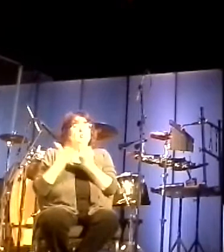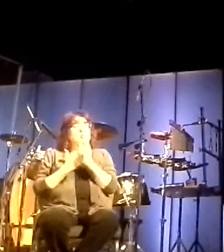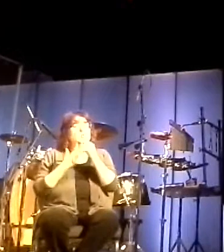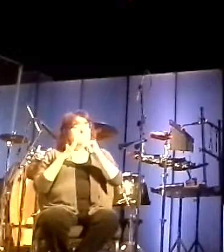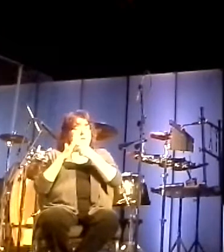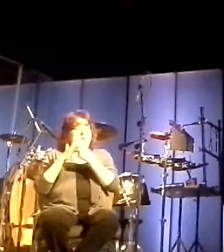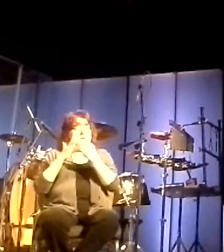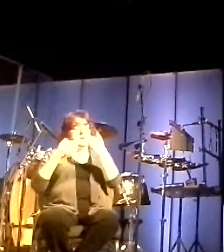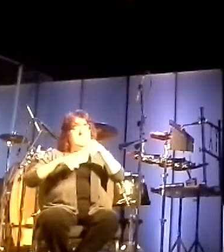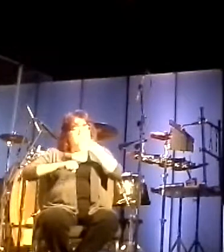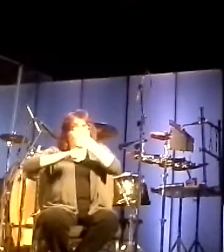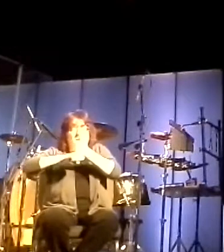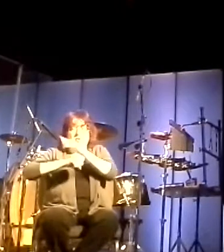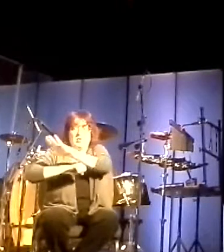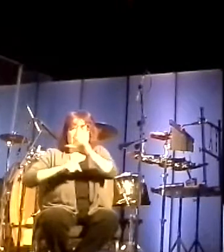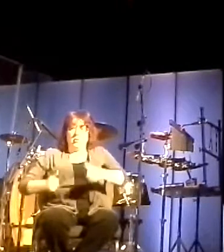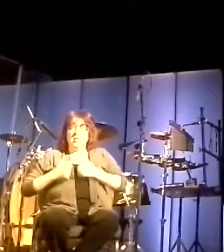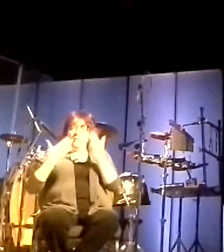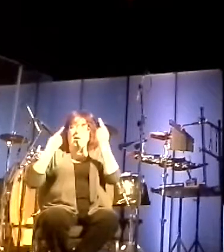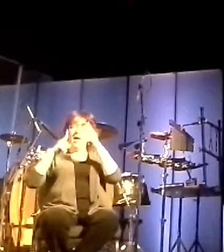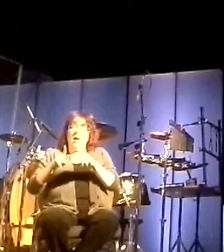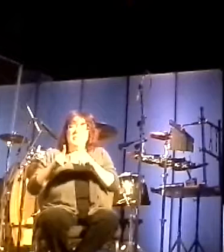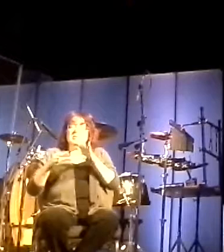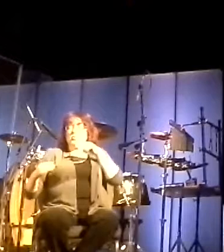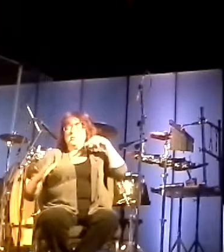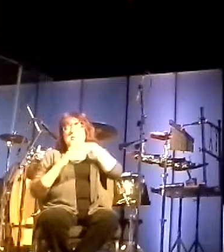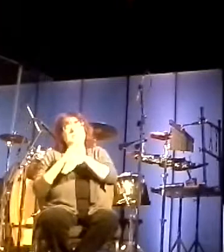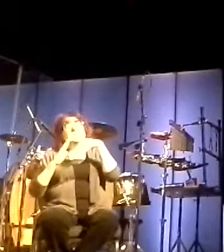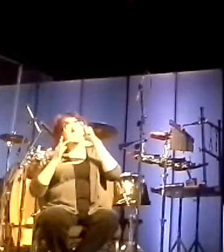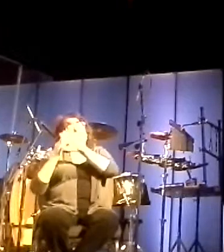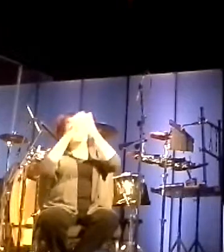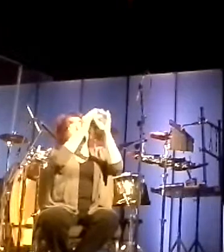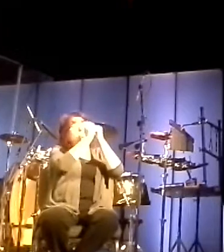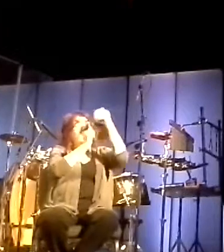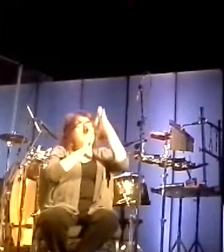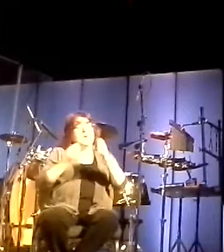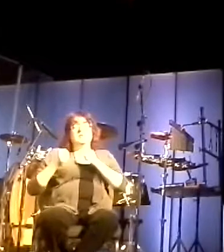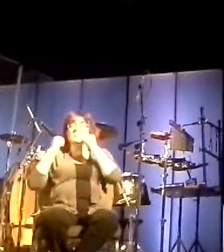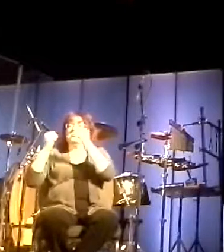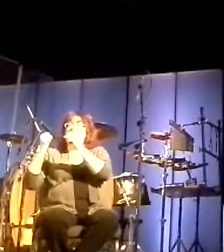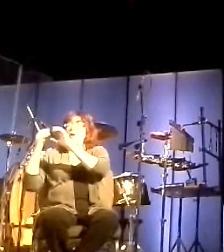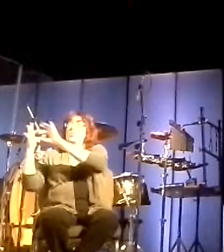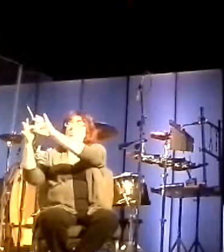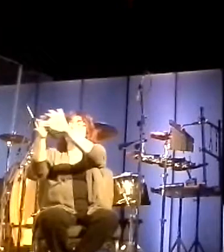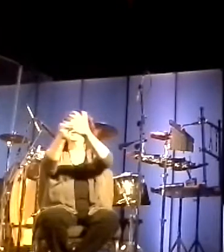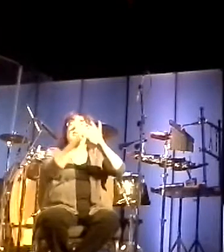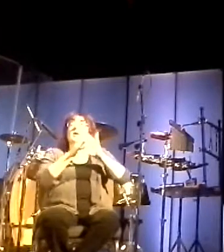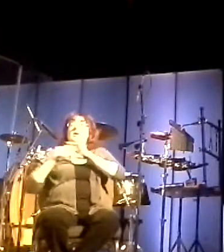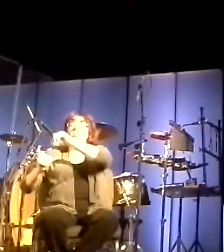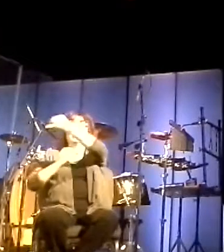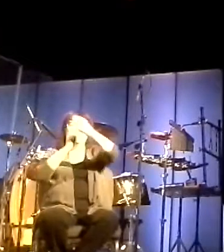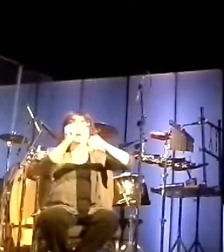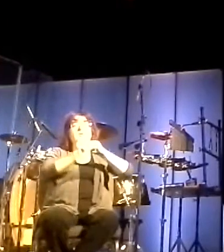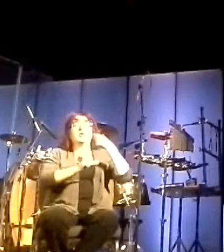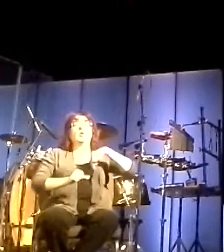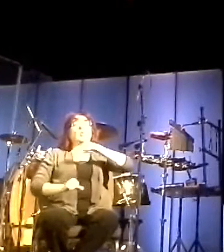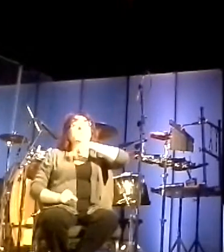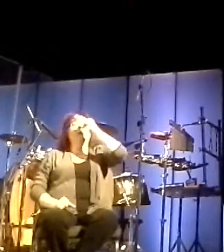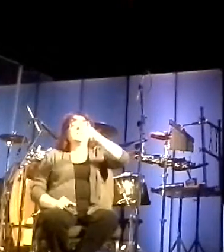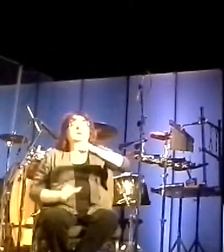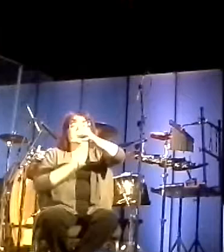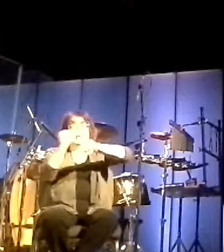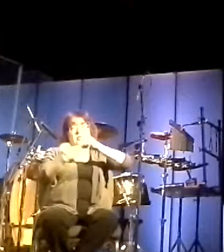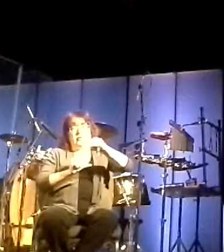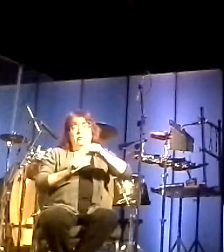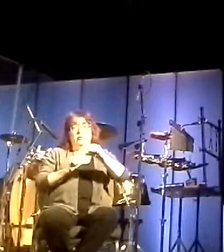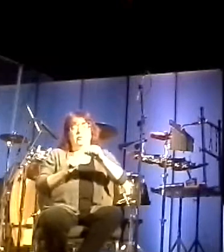beginnings, a new creation in your life happens in deep relationship with God and strong relationship with one another. We need